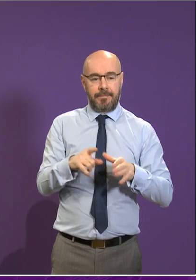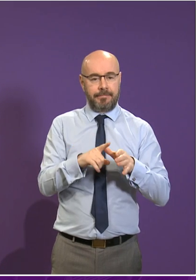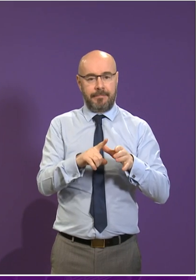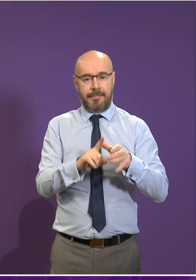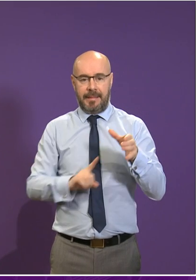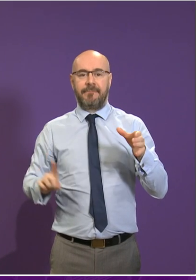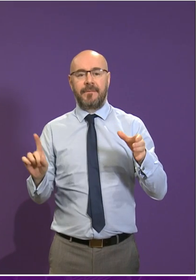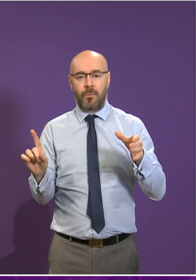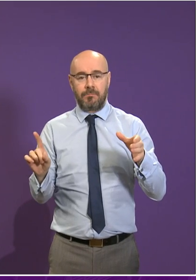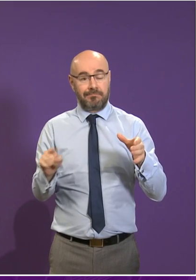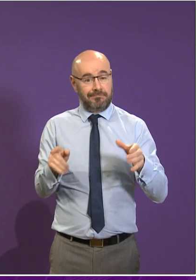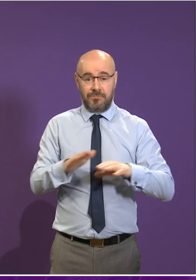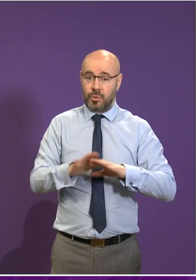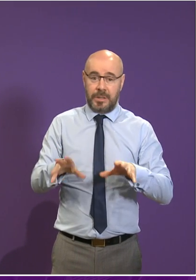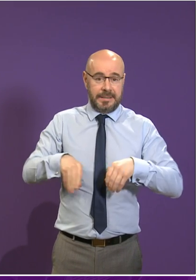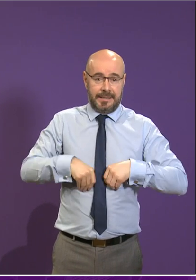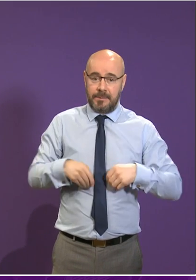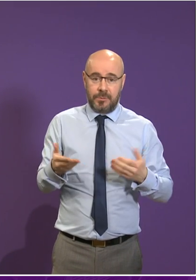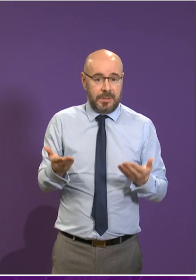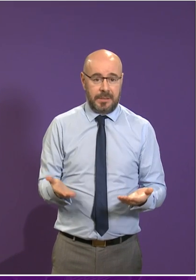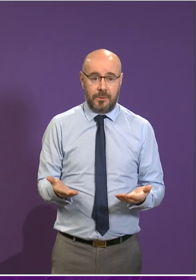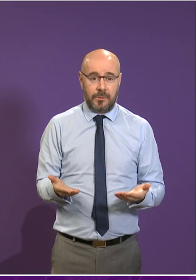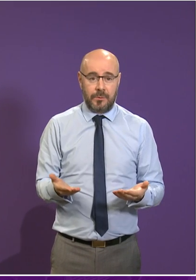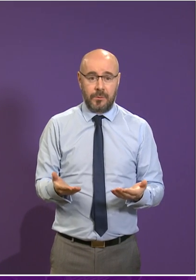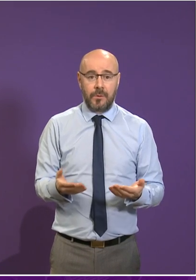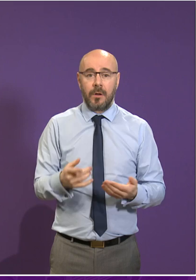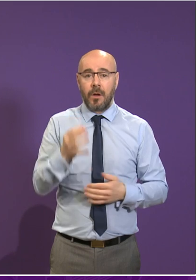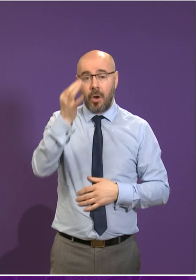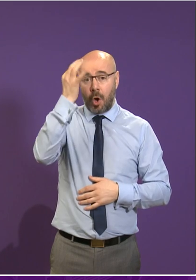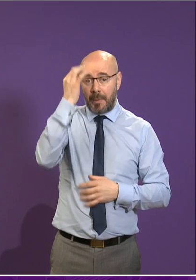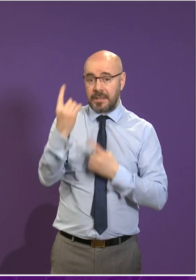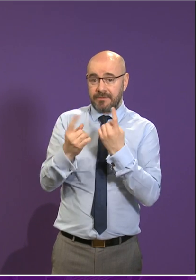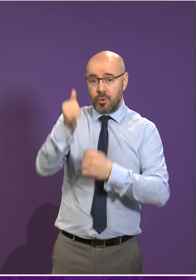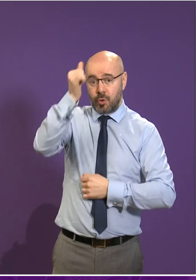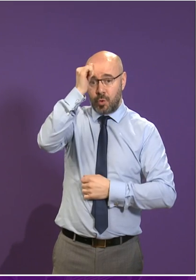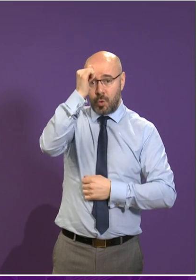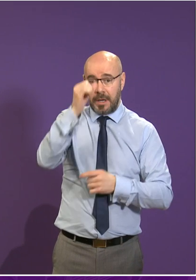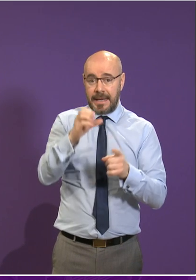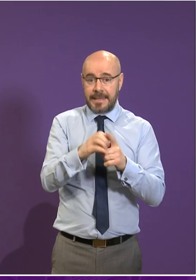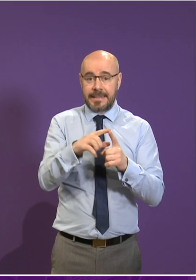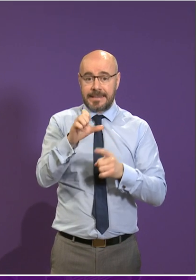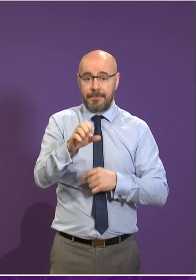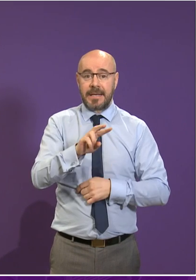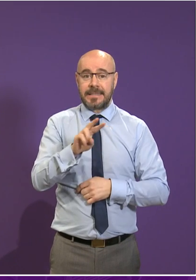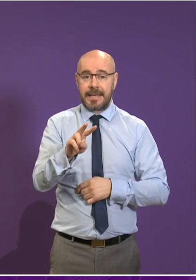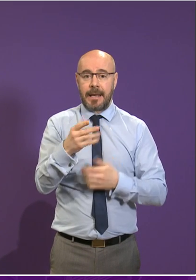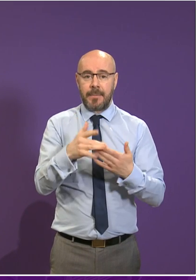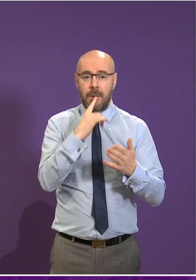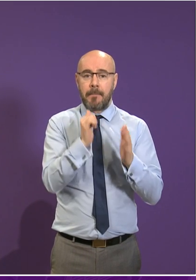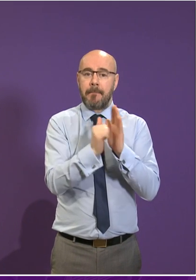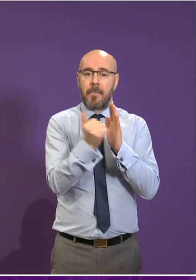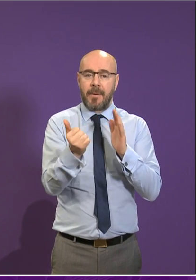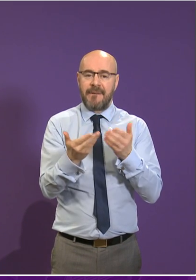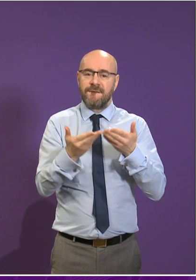simply not acceptable. The committee will be more than aware that on the 2nd of December we published the Fairer Scotland for